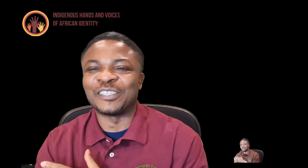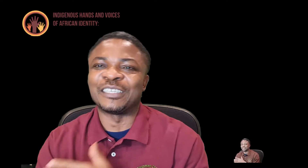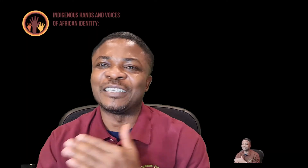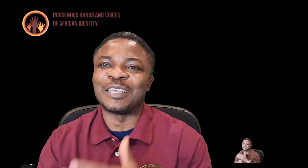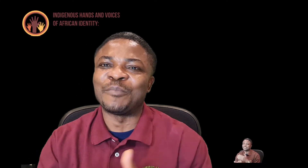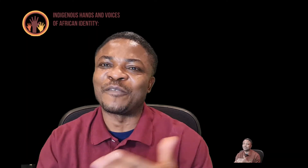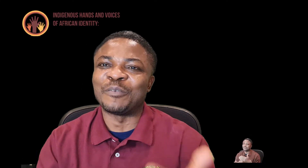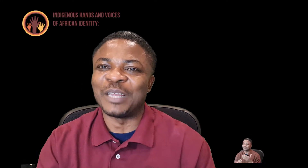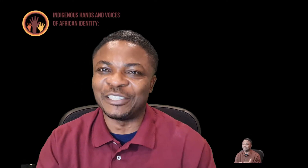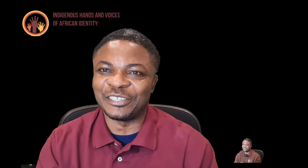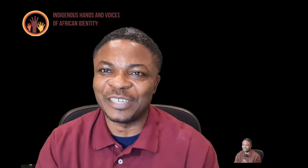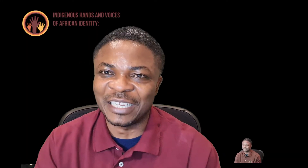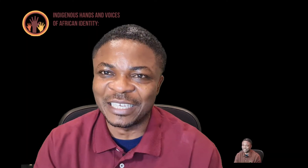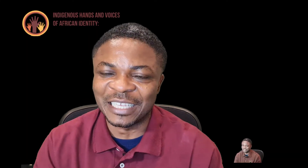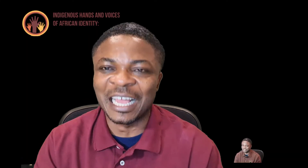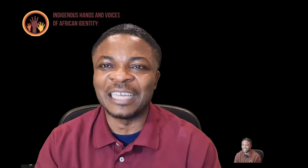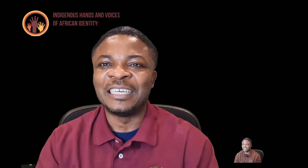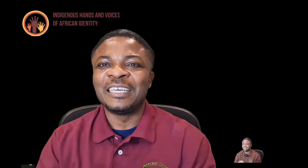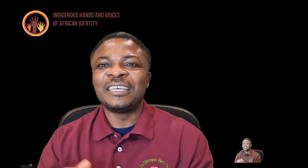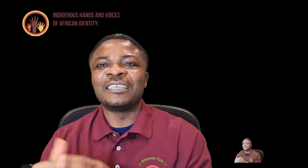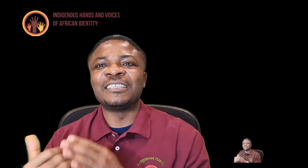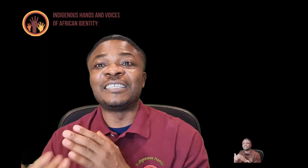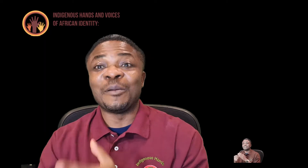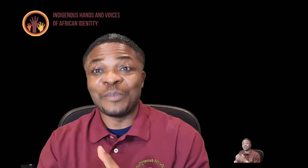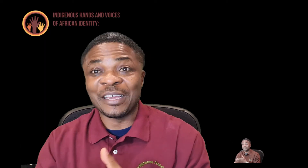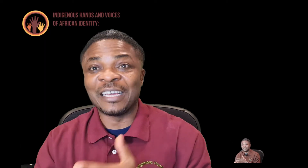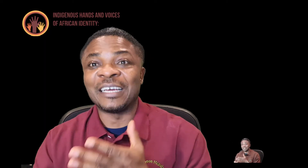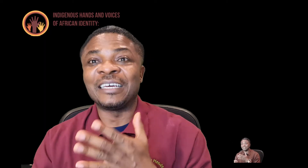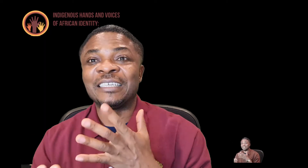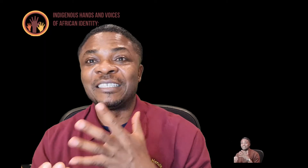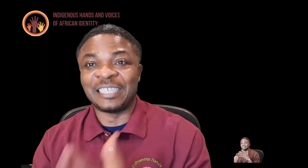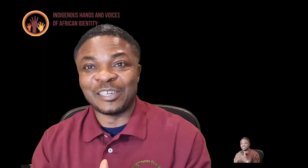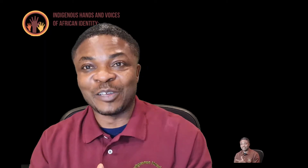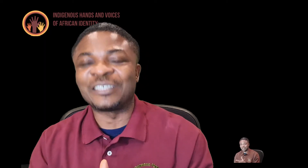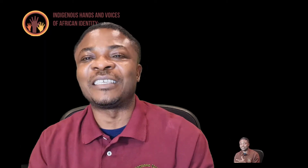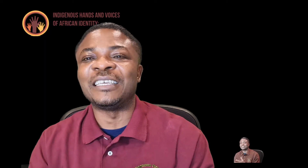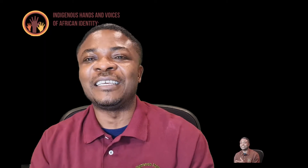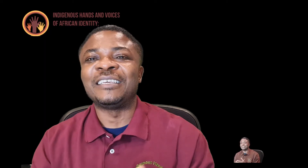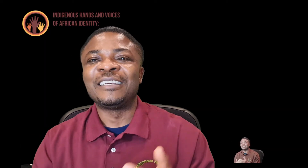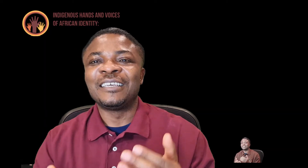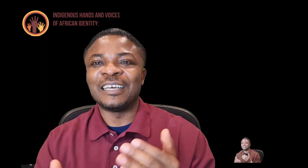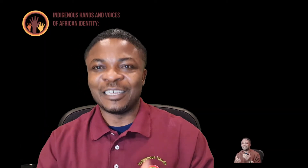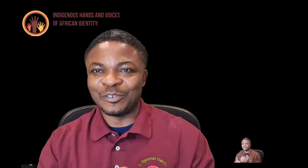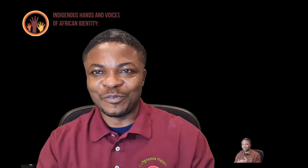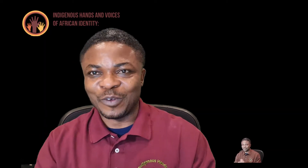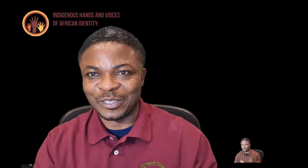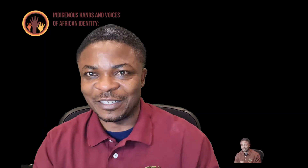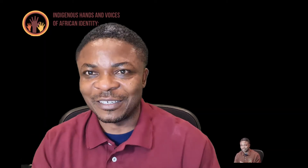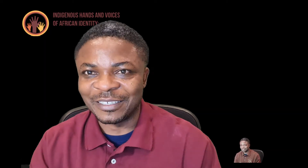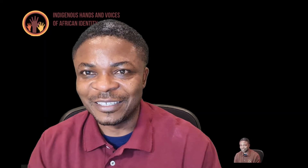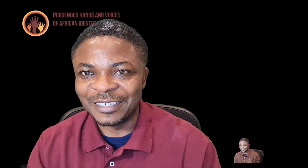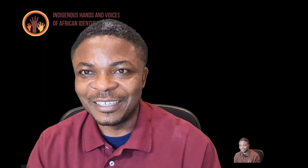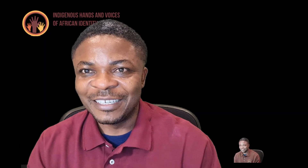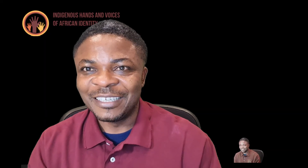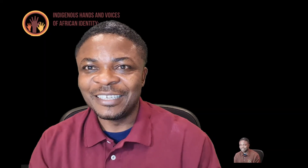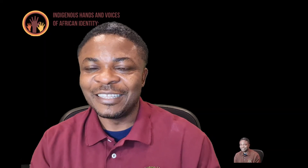have differentiated Zambia from Nigeria is that Zambia did not see Andrew